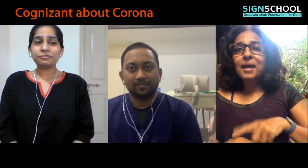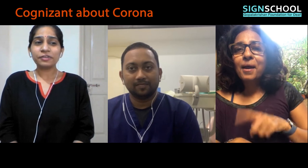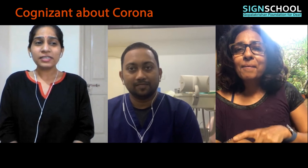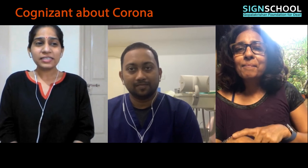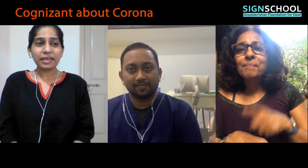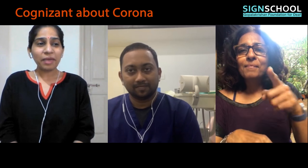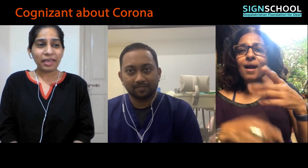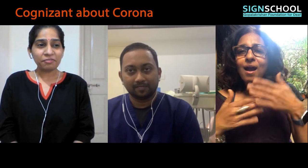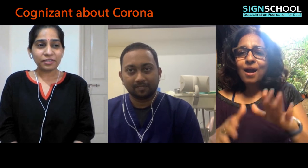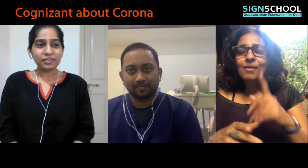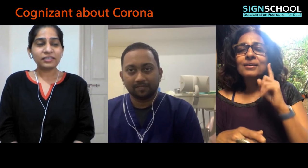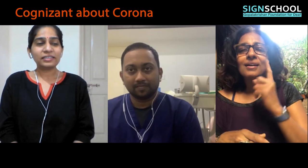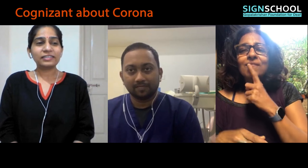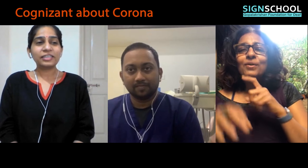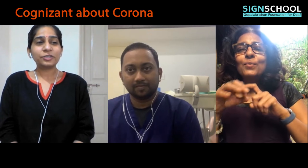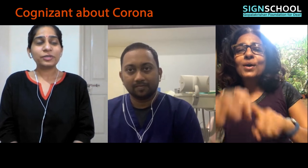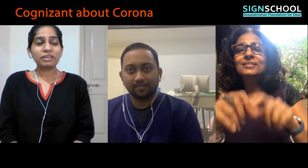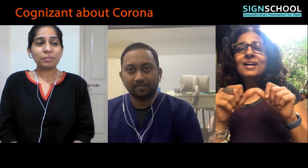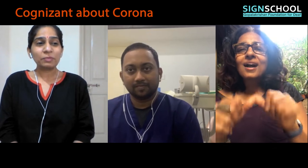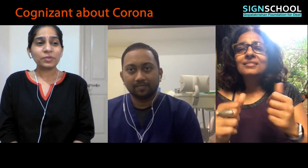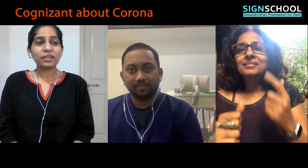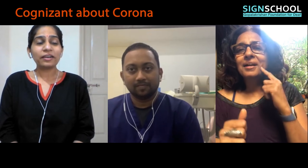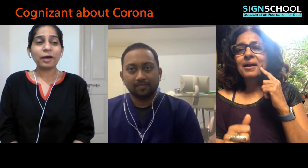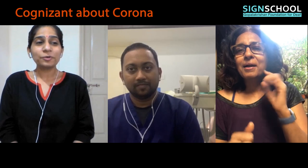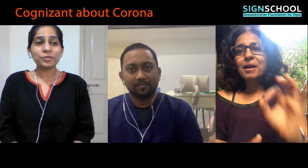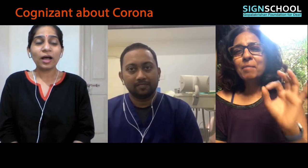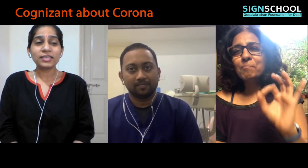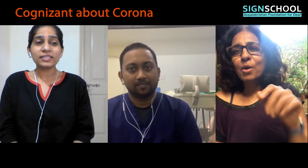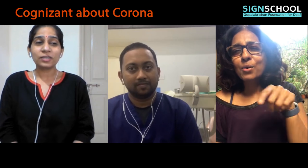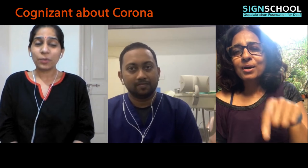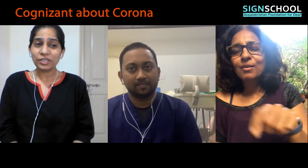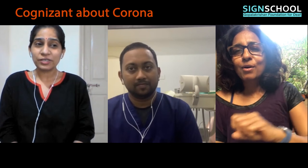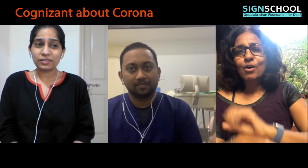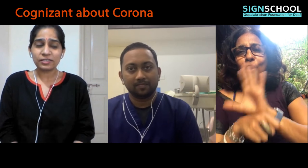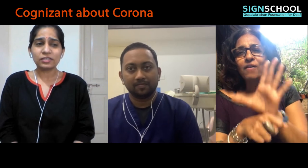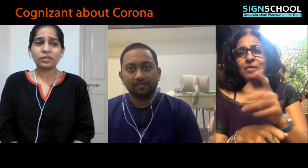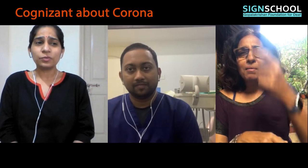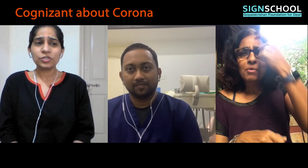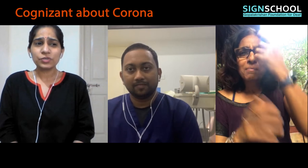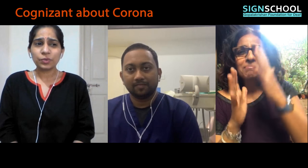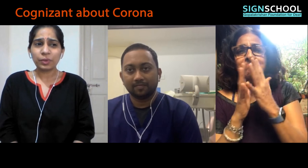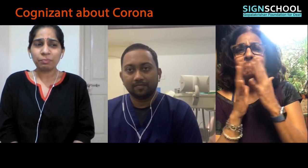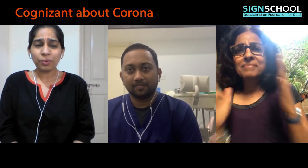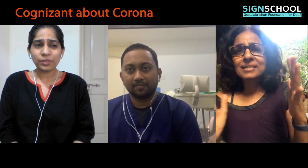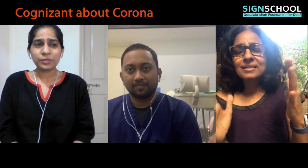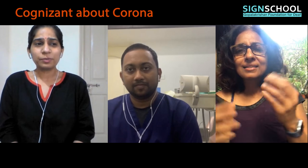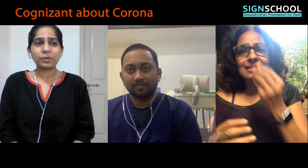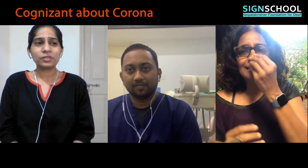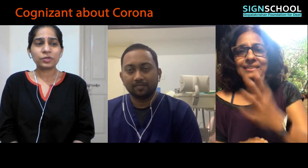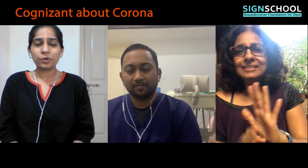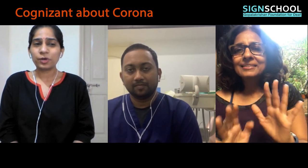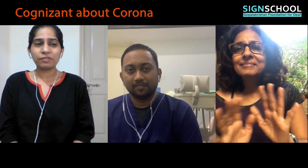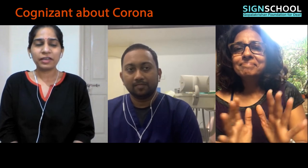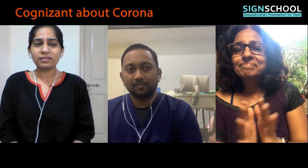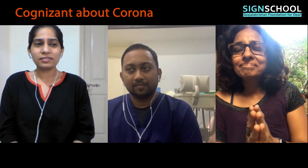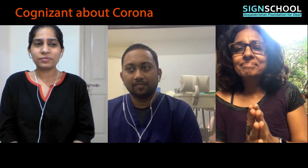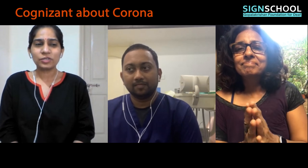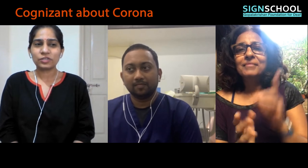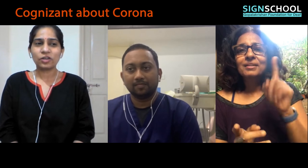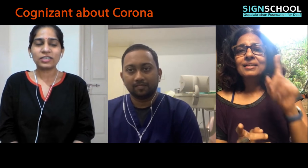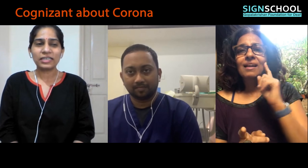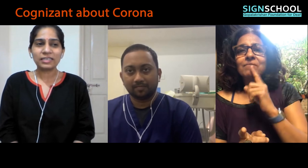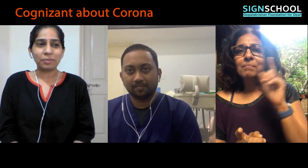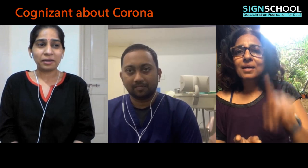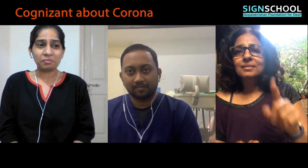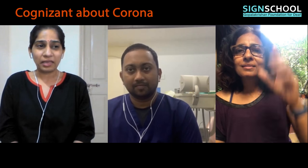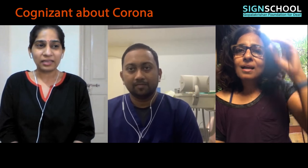This is the first time ever that deaf people are allowed to ask questions, which is so important about this coronavirus, which